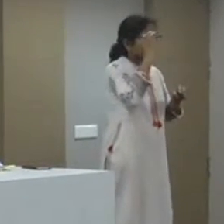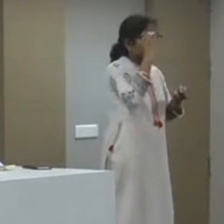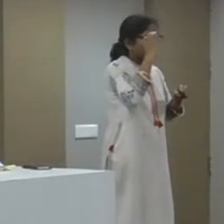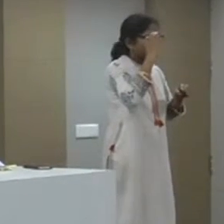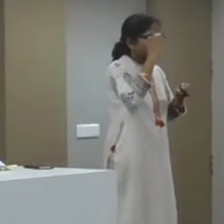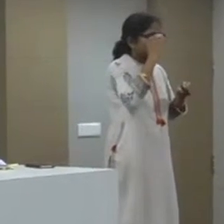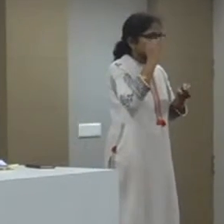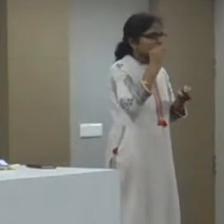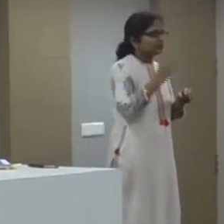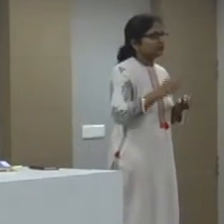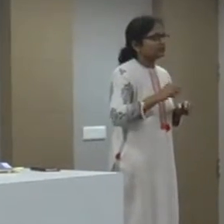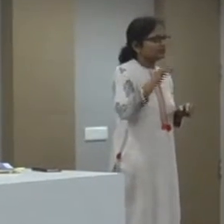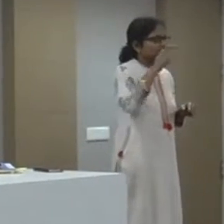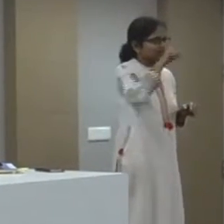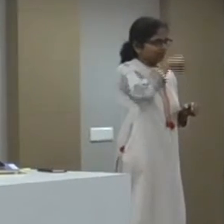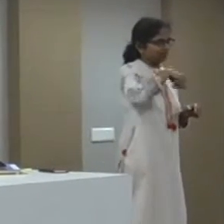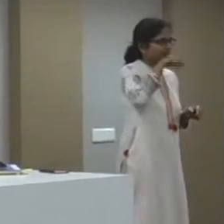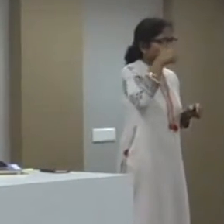has